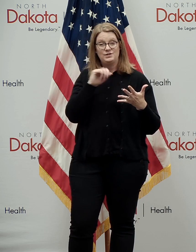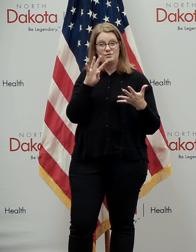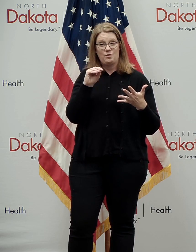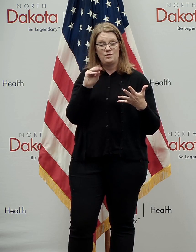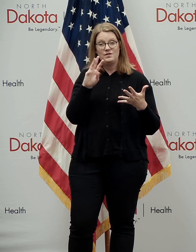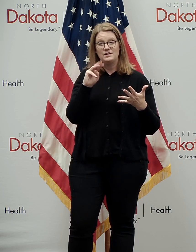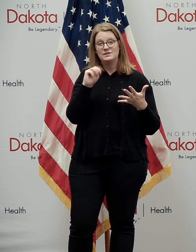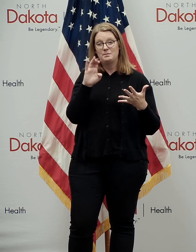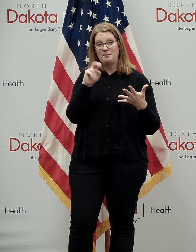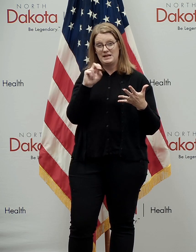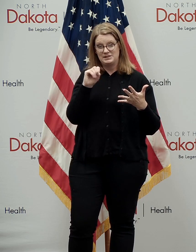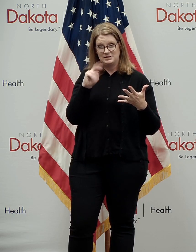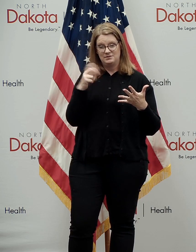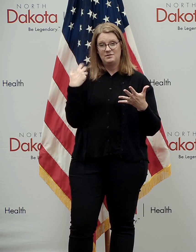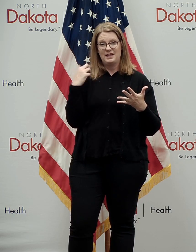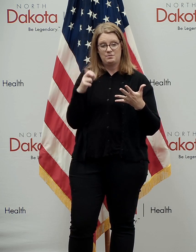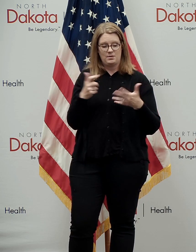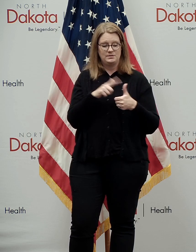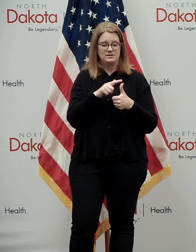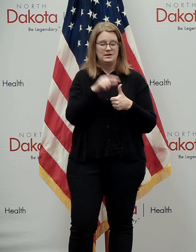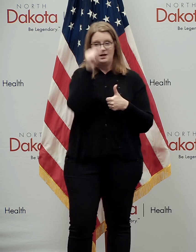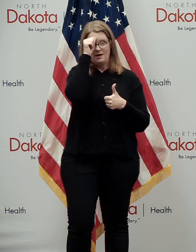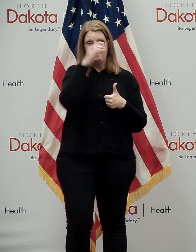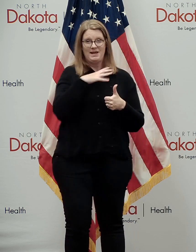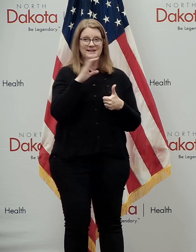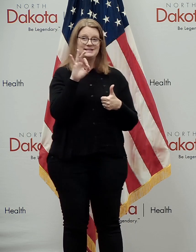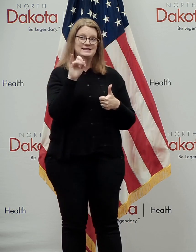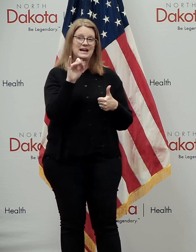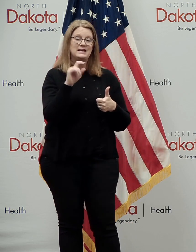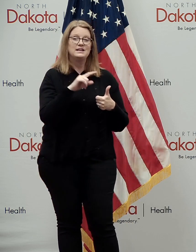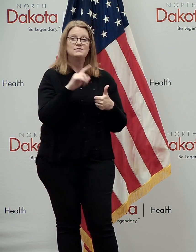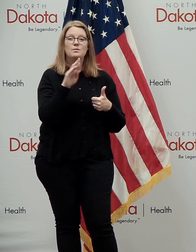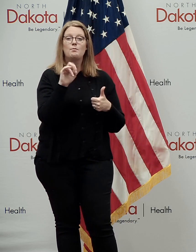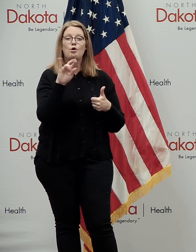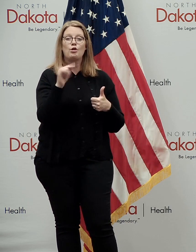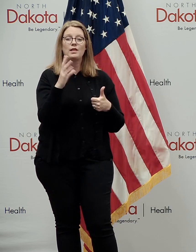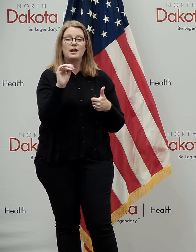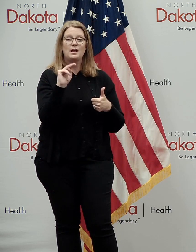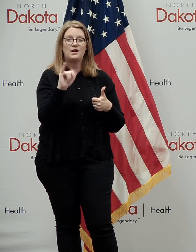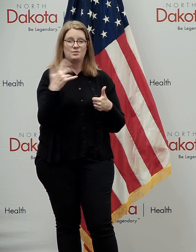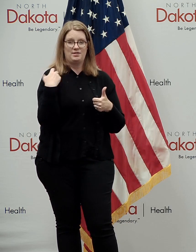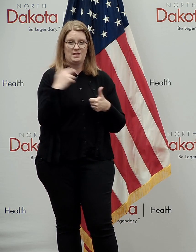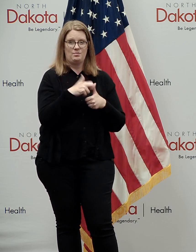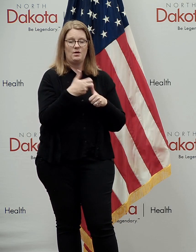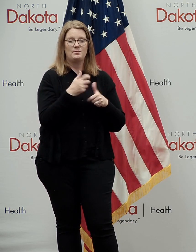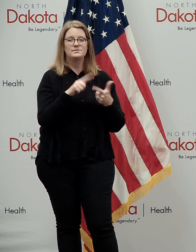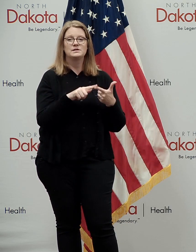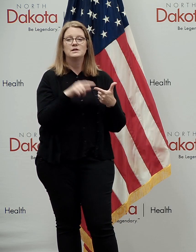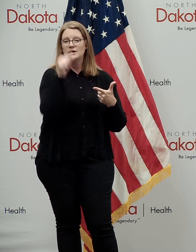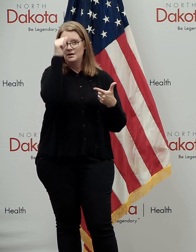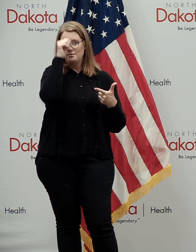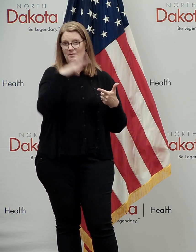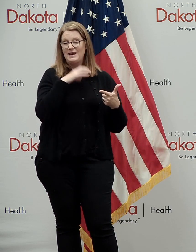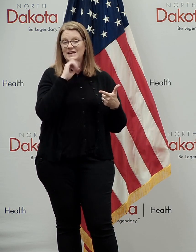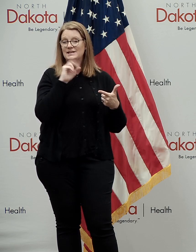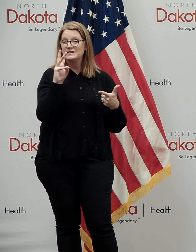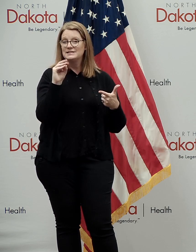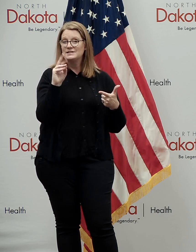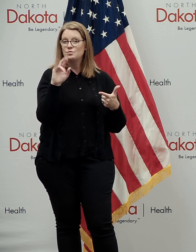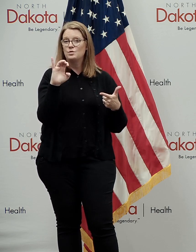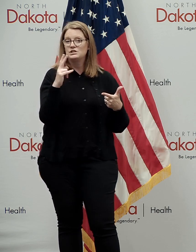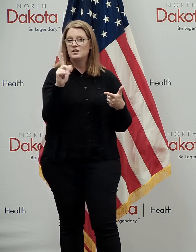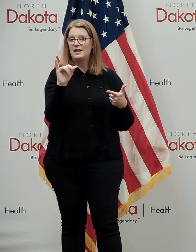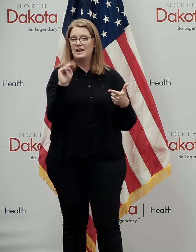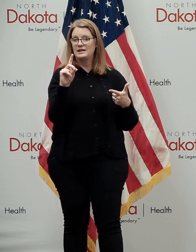County with underlying health conditions, a man in his 90s in Burley County with underlying health conditions, a man in their 60s in Richland